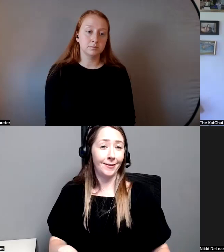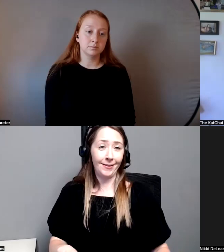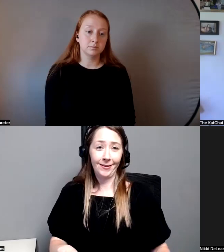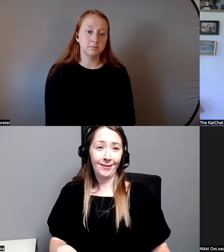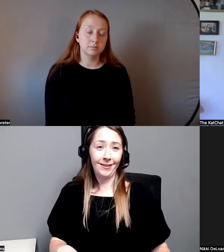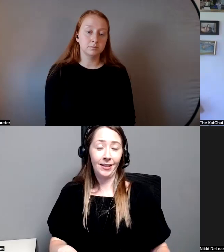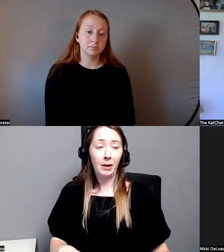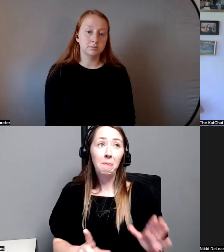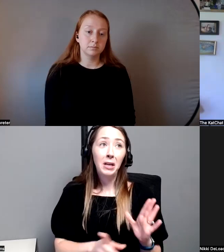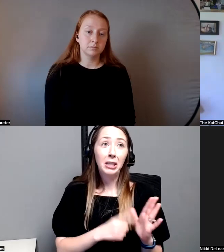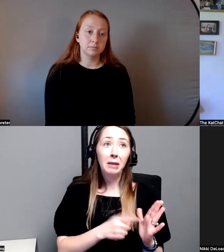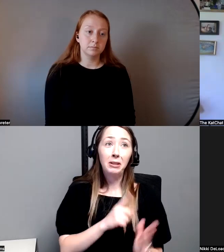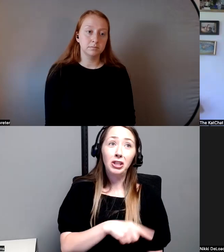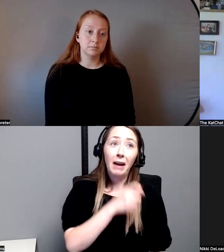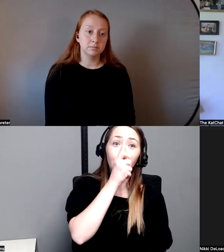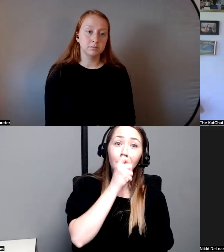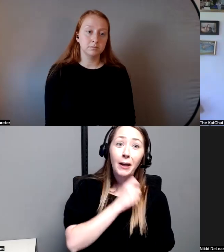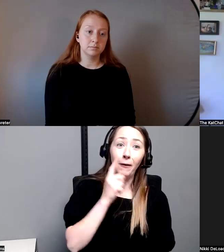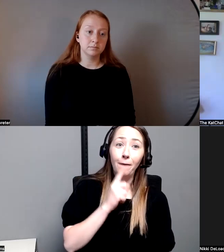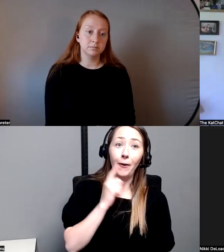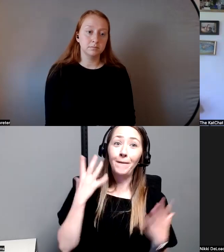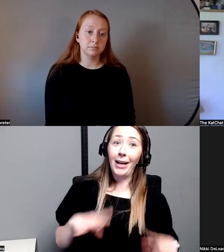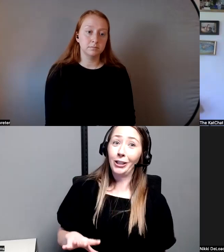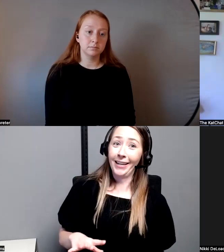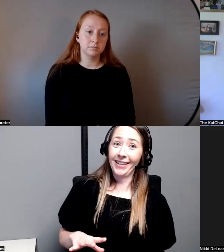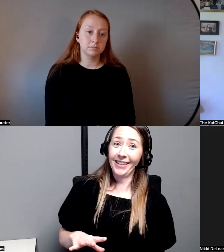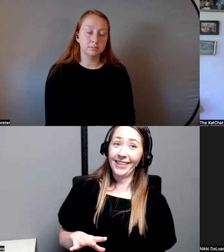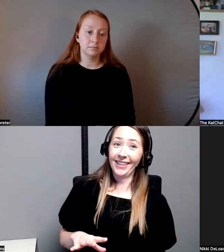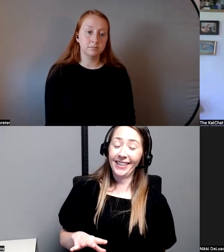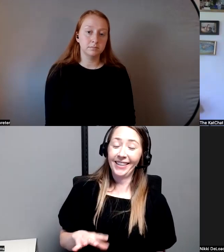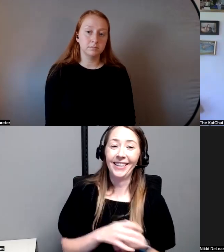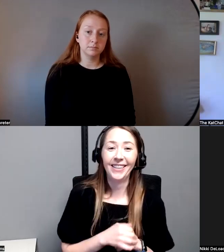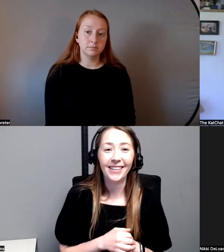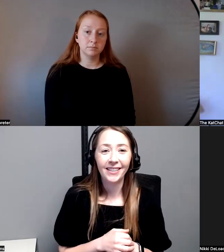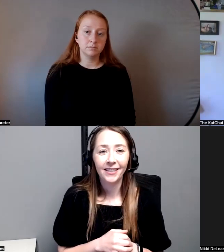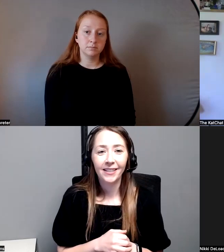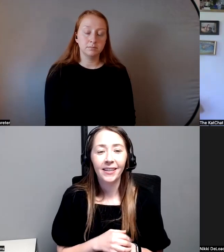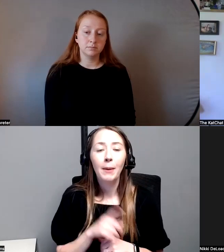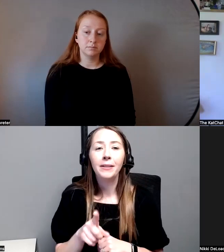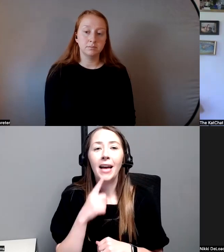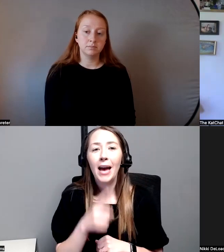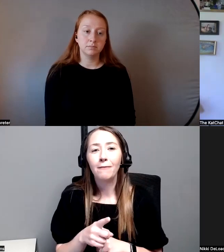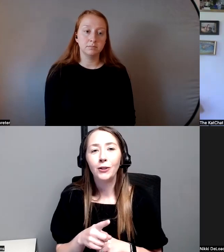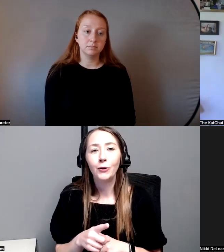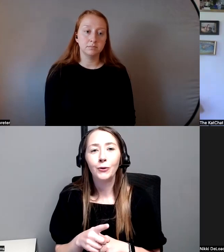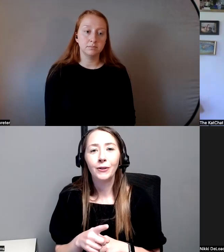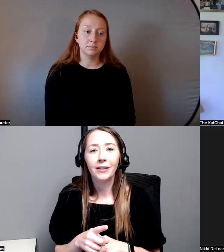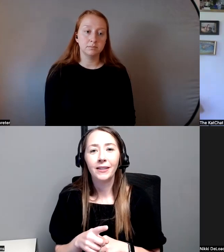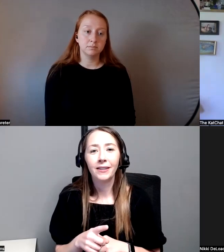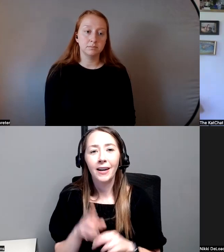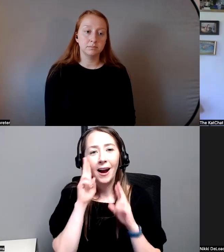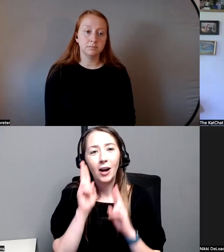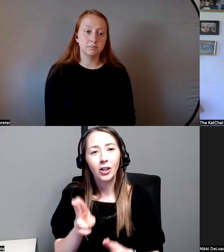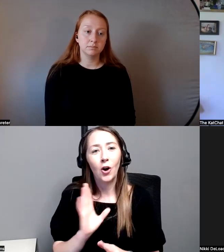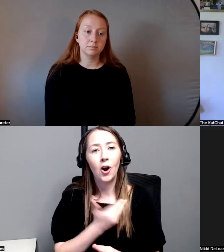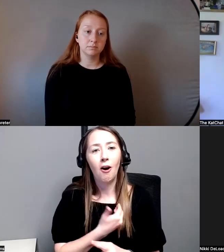well, sometimes you just gotta suffer for fashion. I also have to give a shout out to our